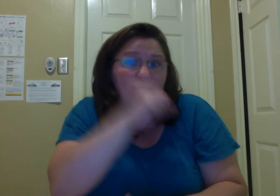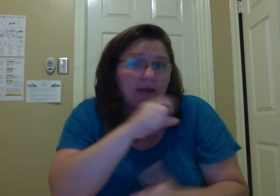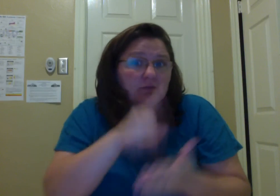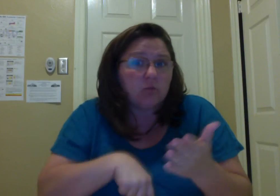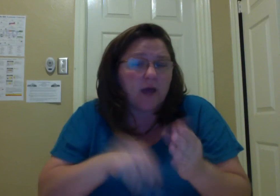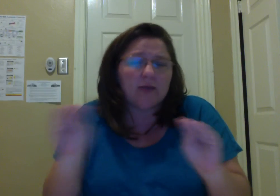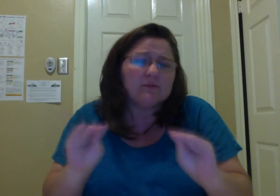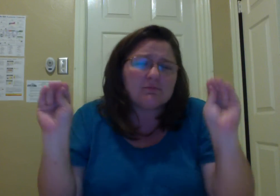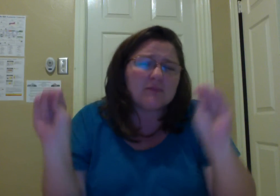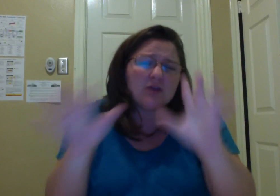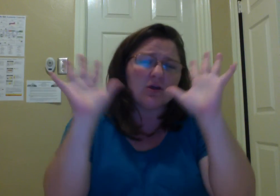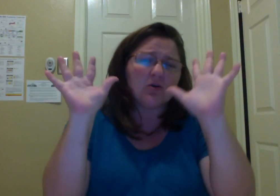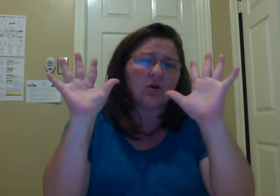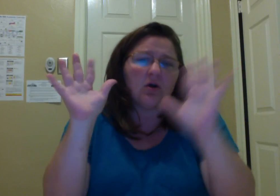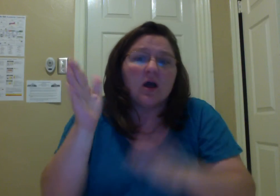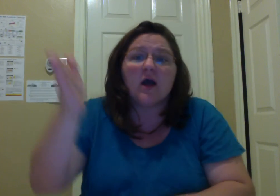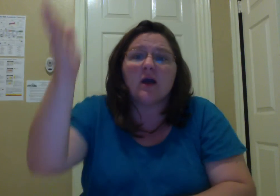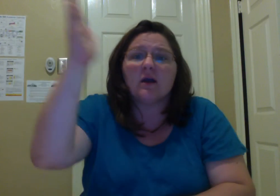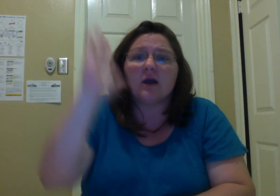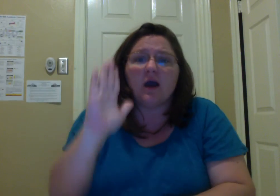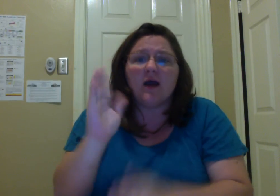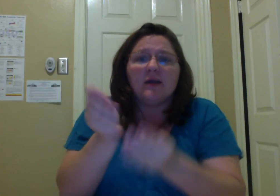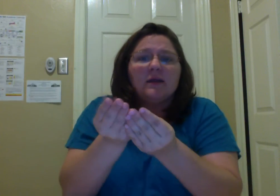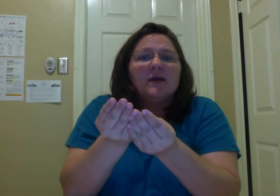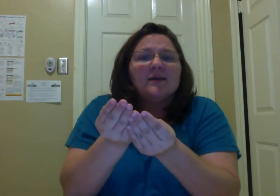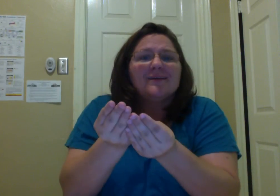Guess what? It was a miracle. God